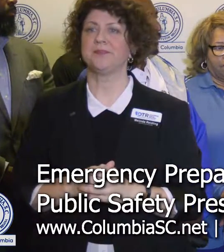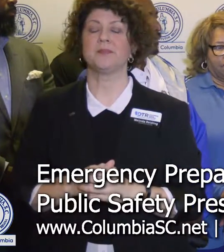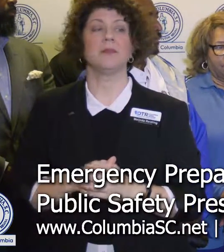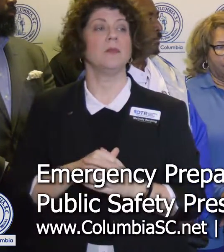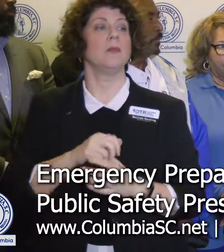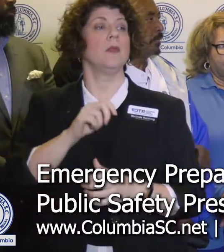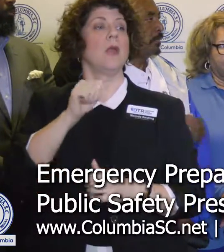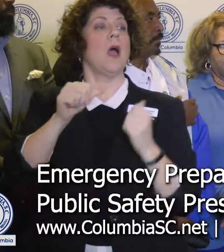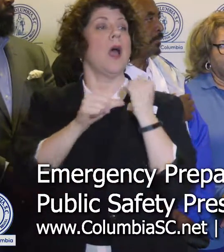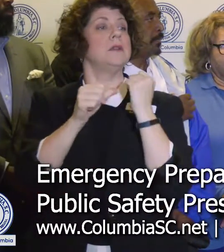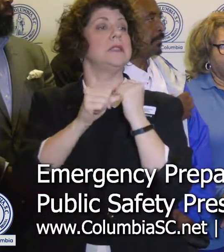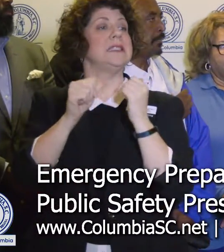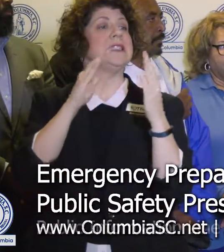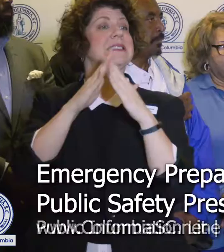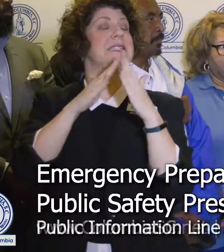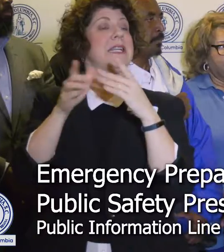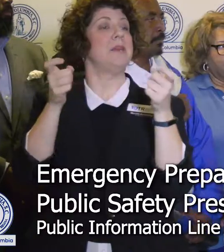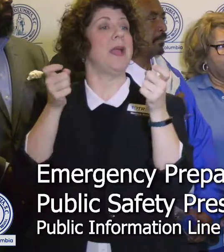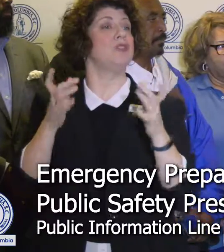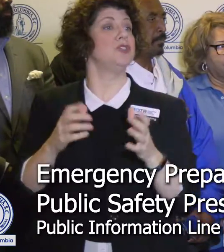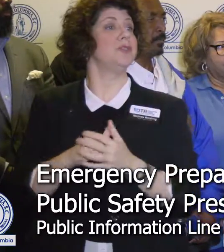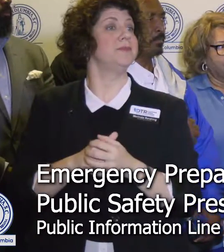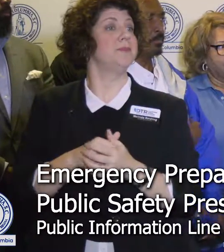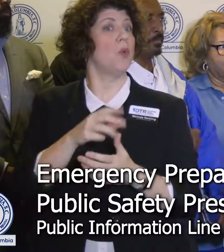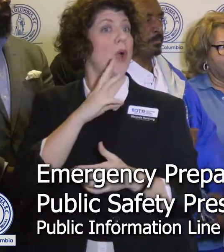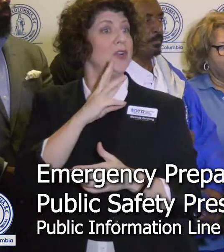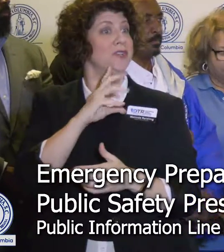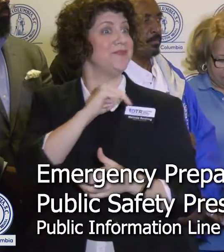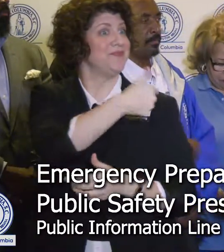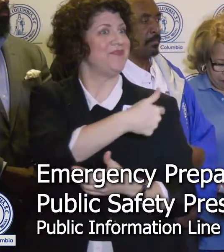Assistant City Manager for Water, Clint Shealy.